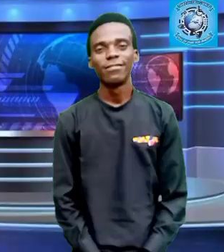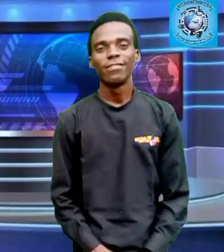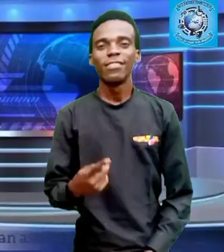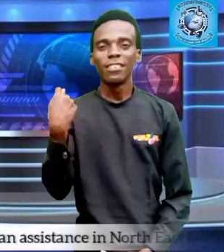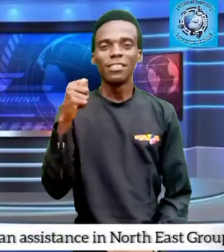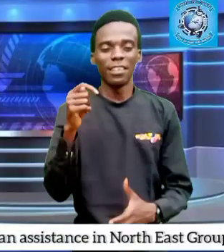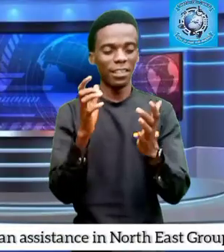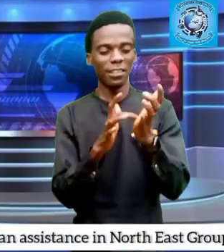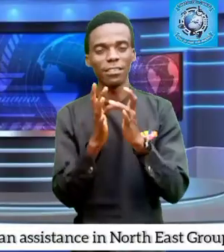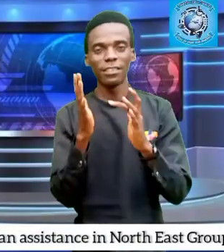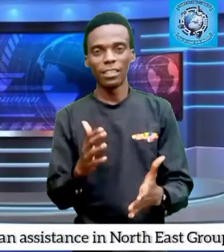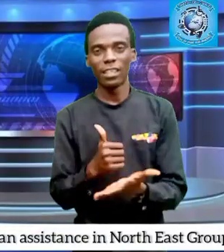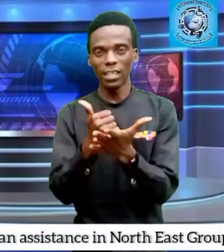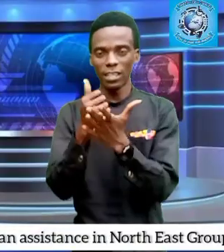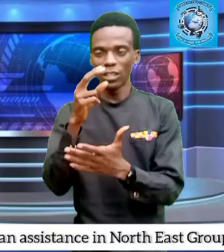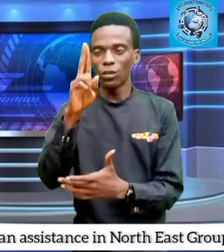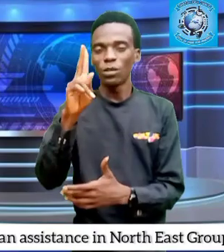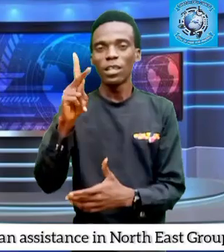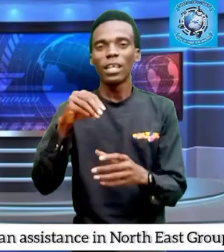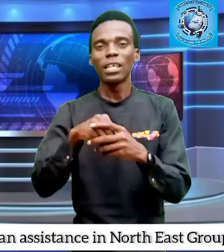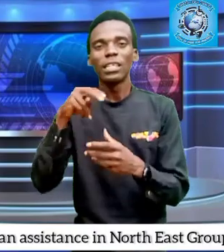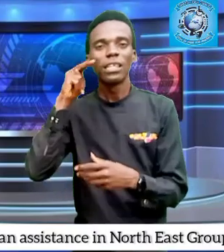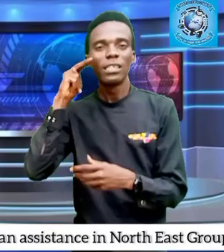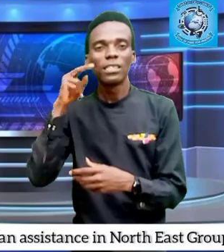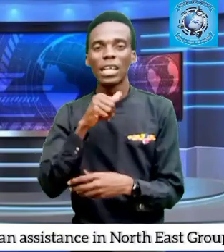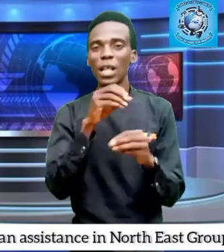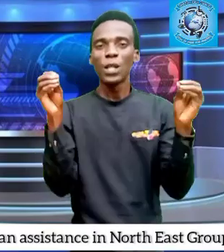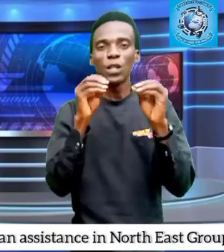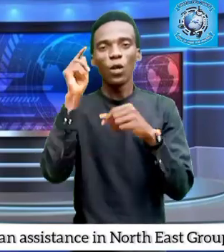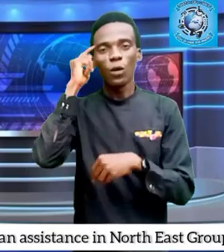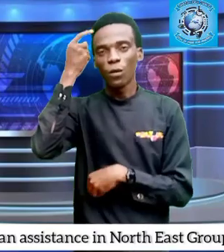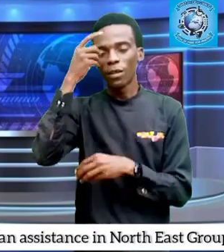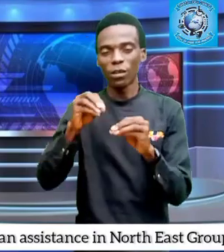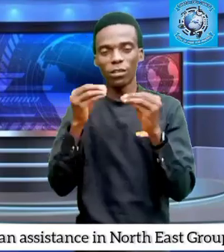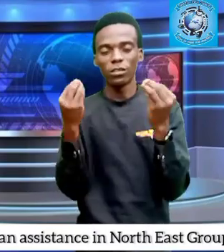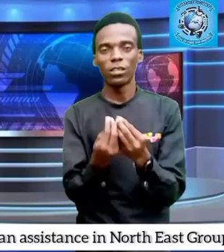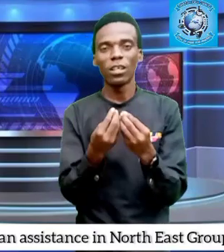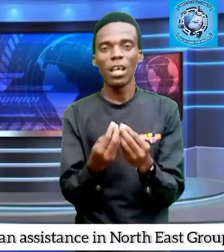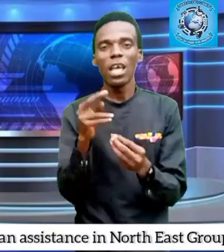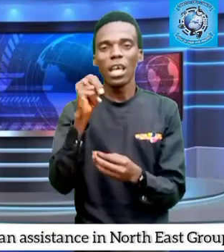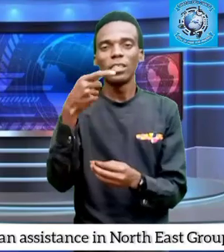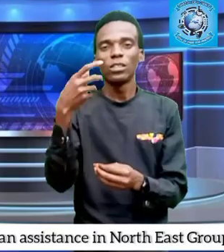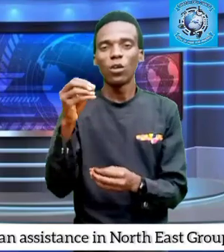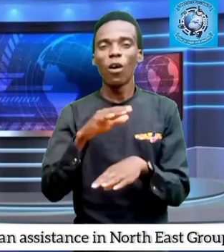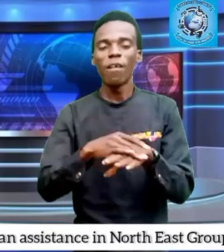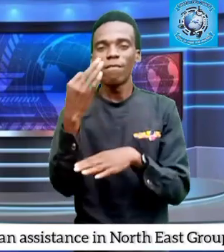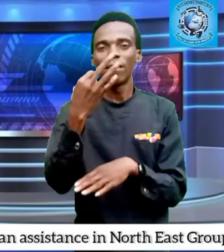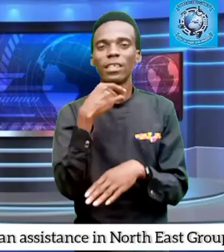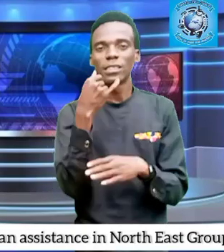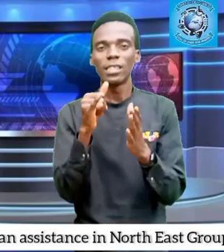The Christian Aid UK in Nigeria, a non-governmental organization (NGO), on Friday said